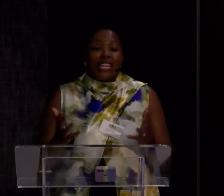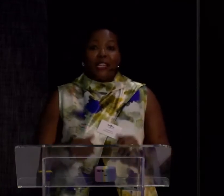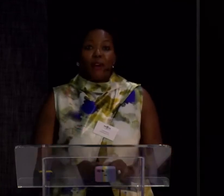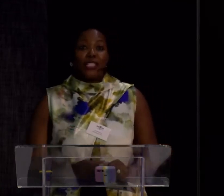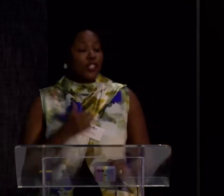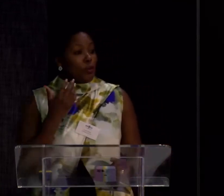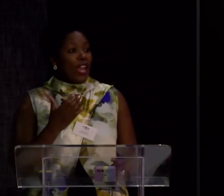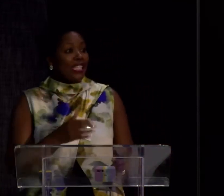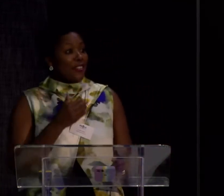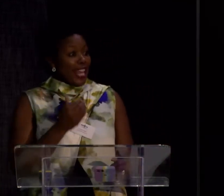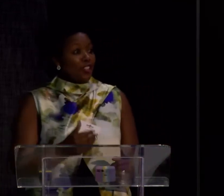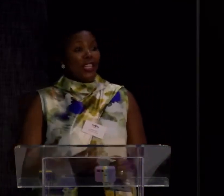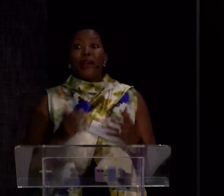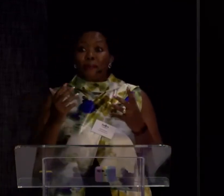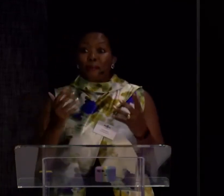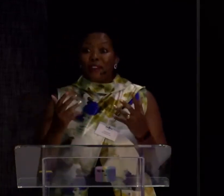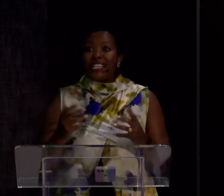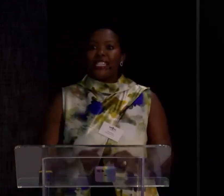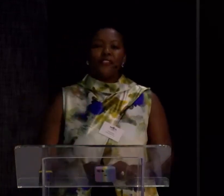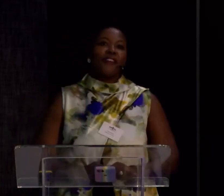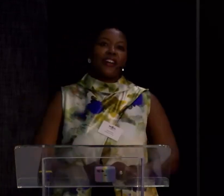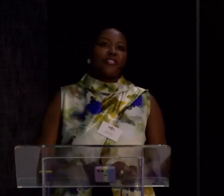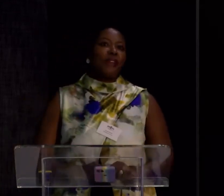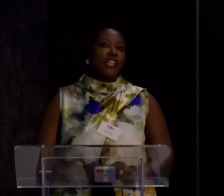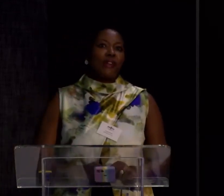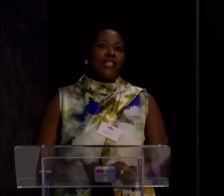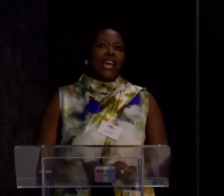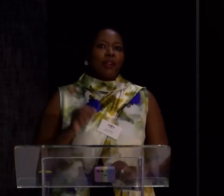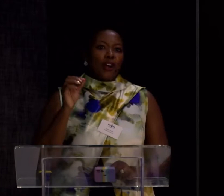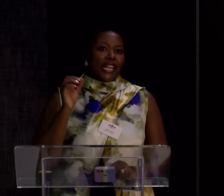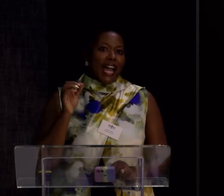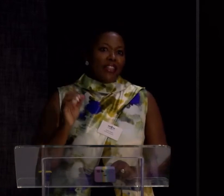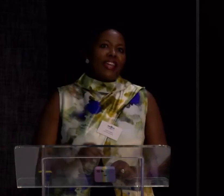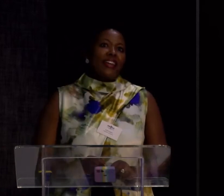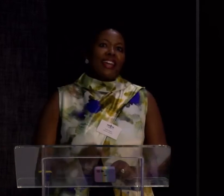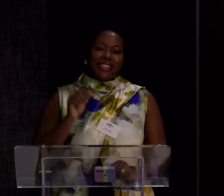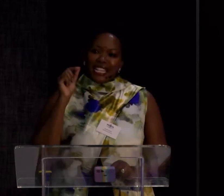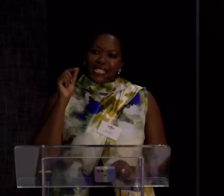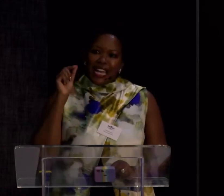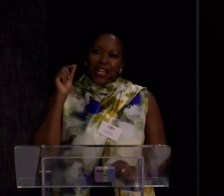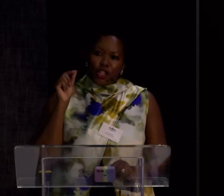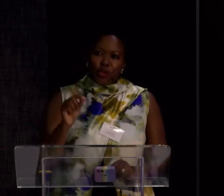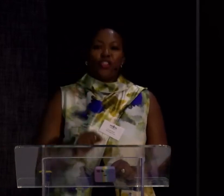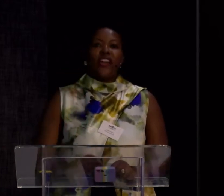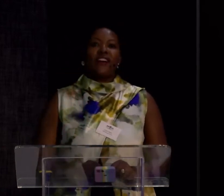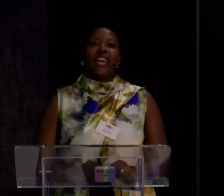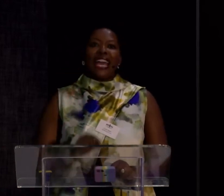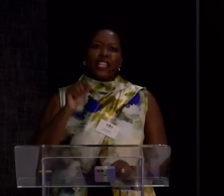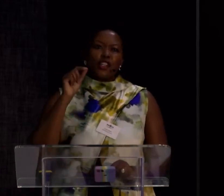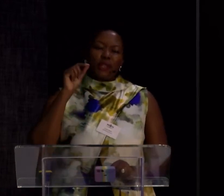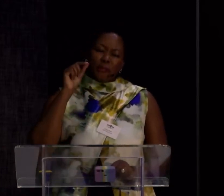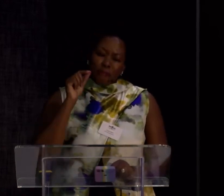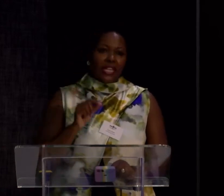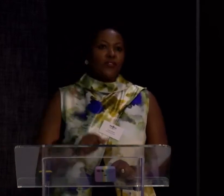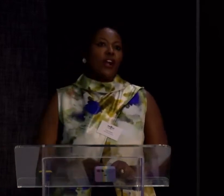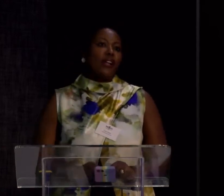excited about this proactive and actually predictive risk management, because I think that is a huge driver, and that should